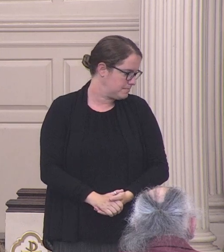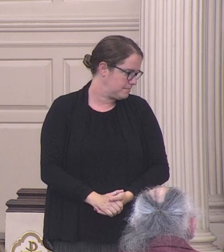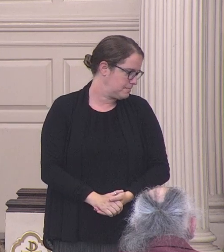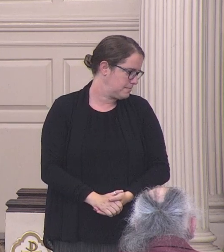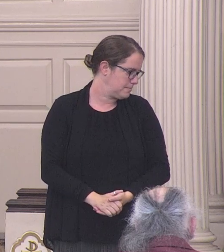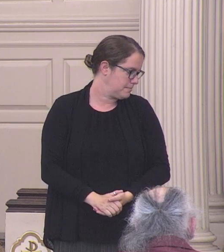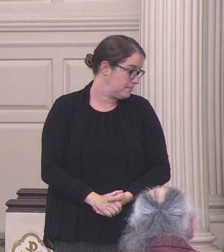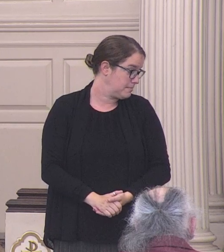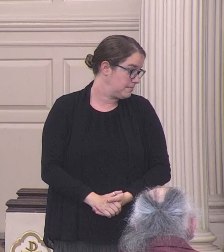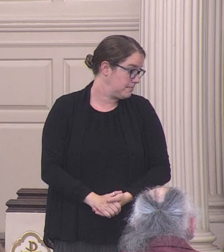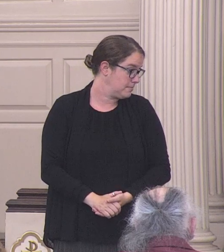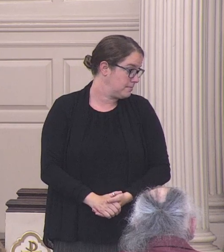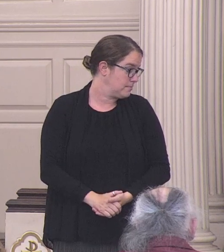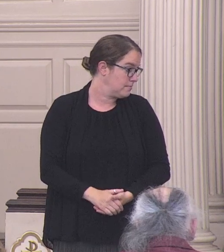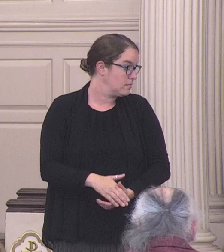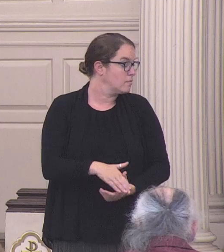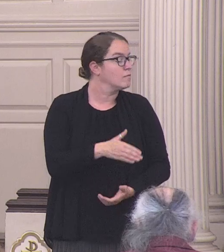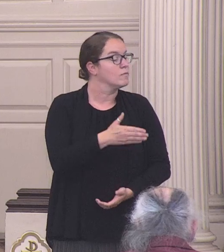evil.